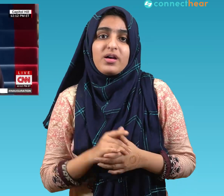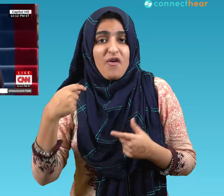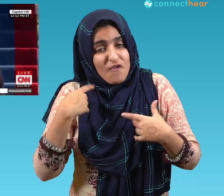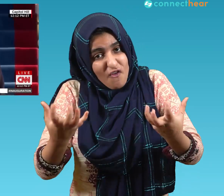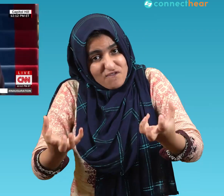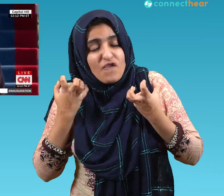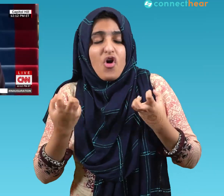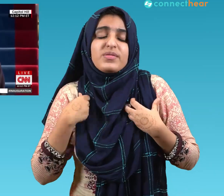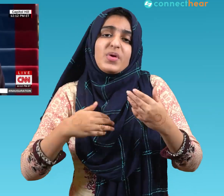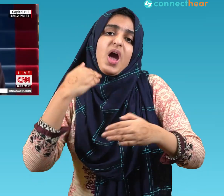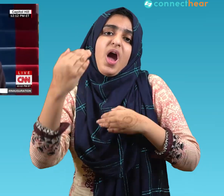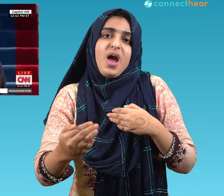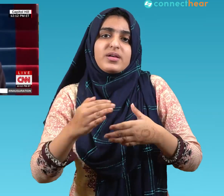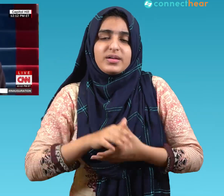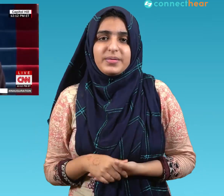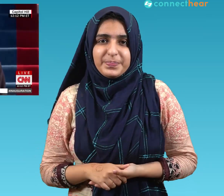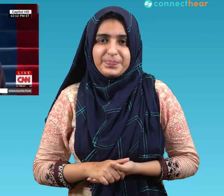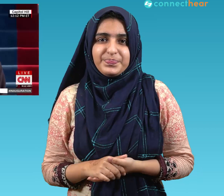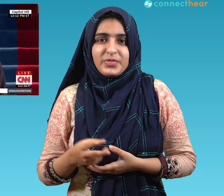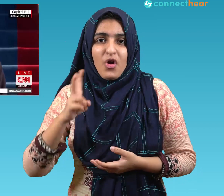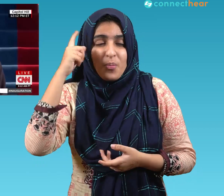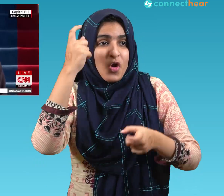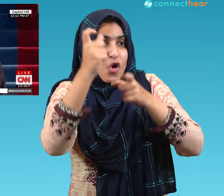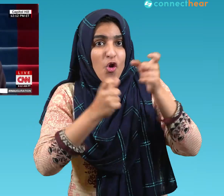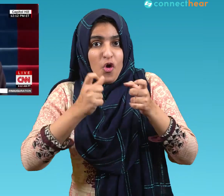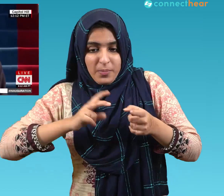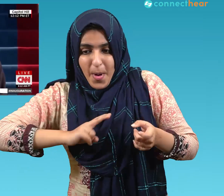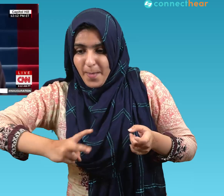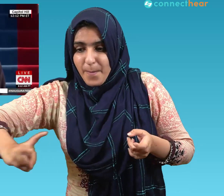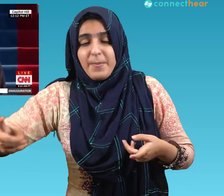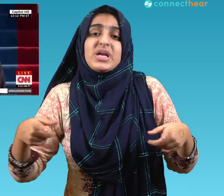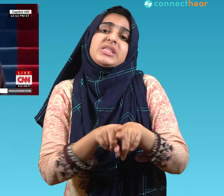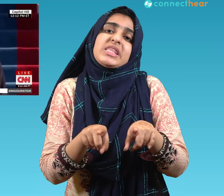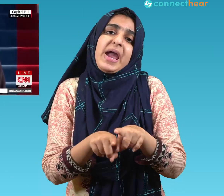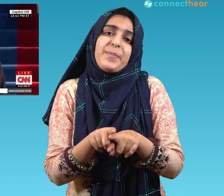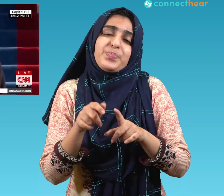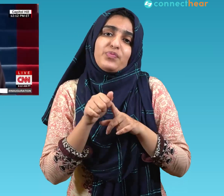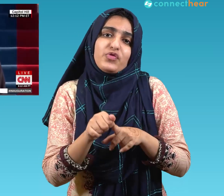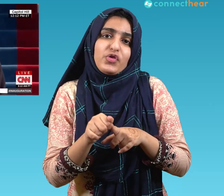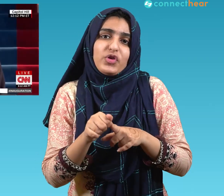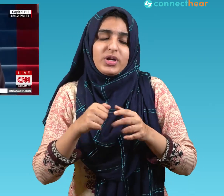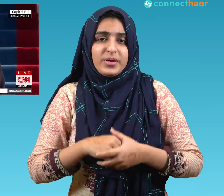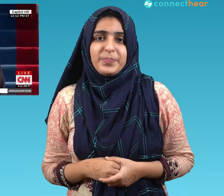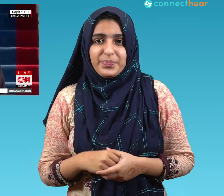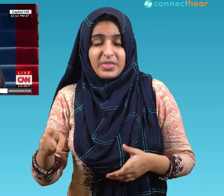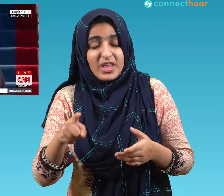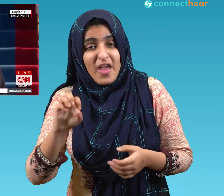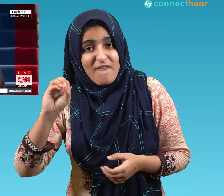our forebears, one another, and generation to follow. So, with purpose and